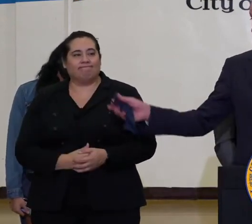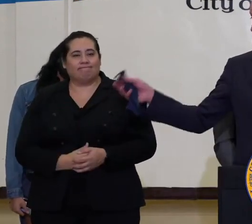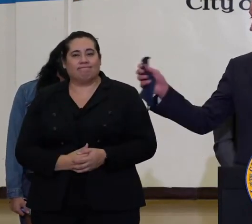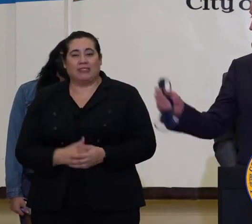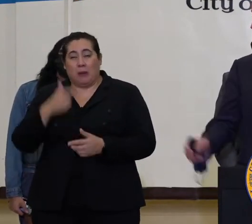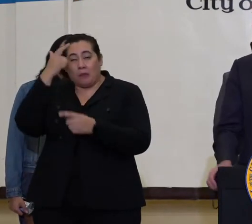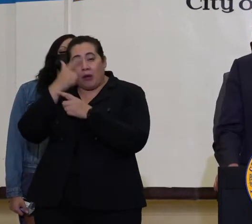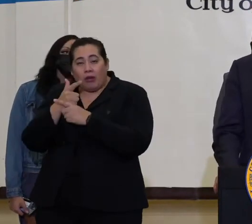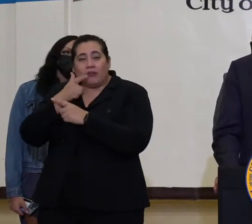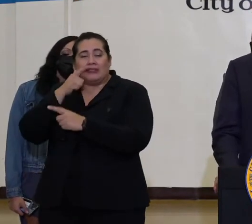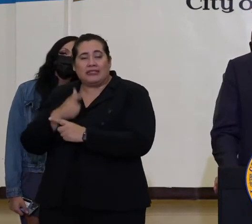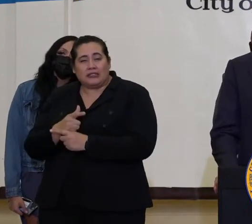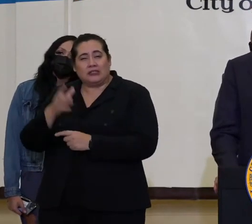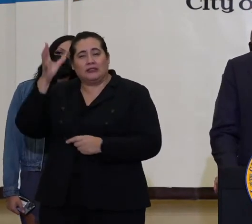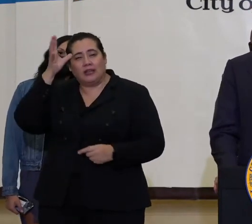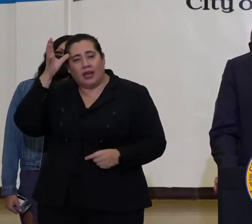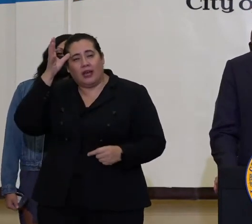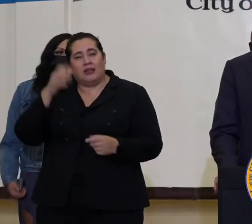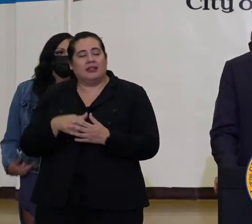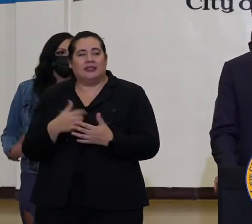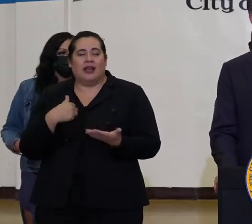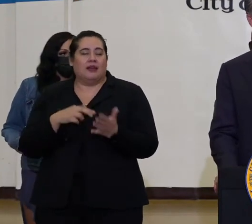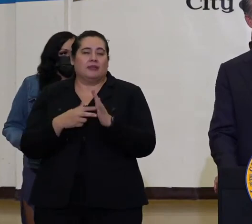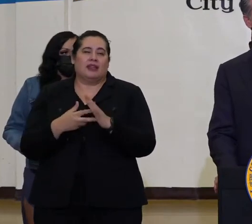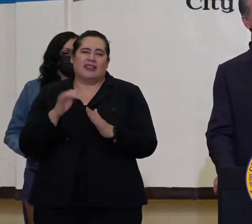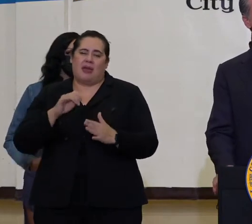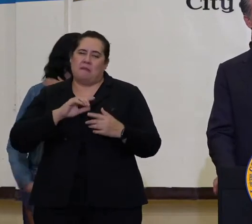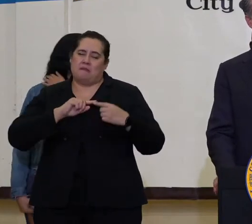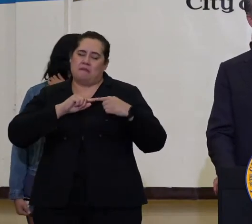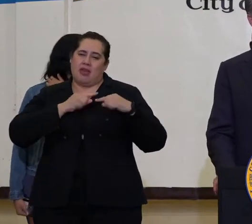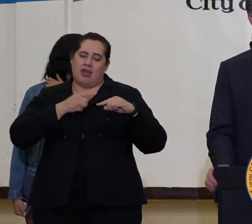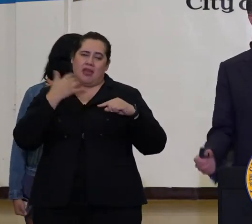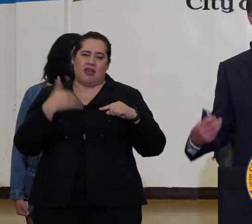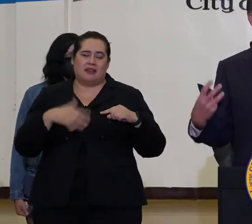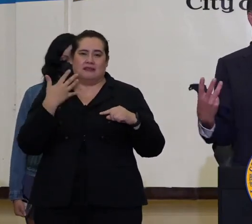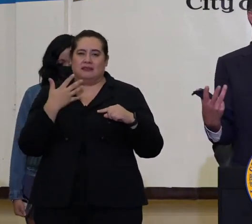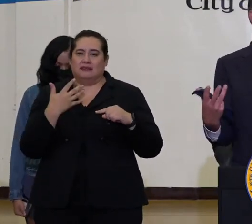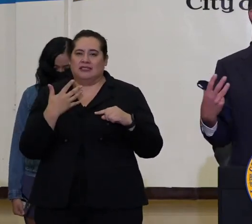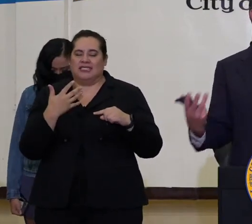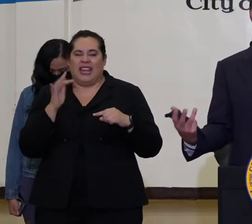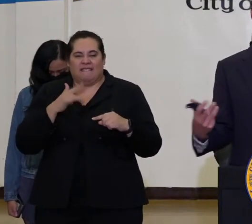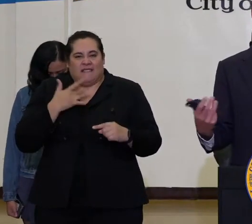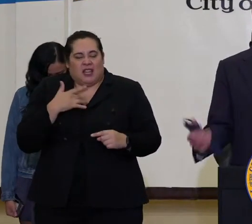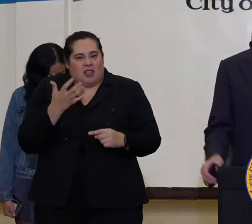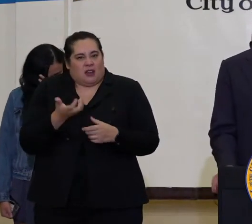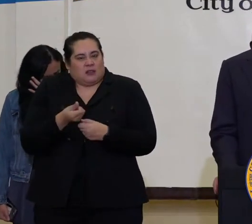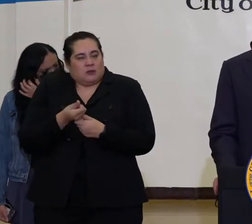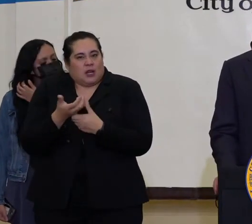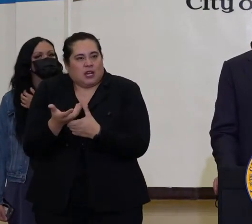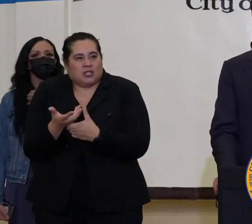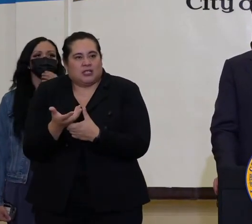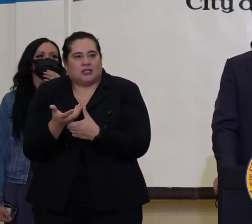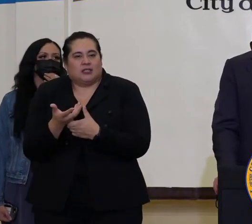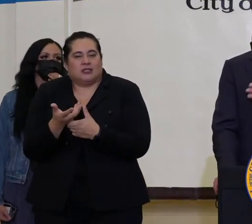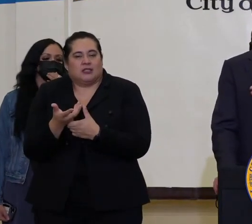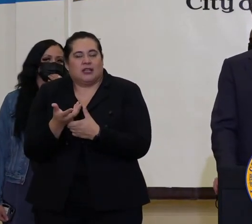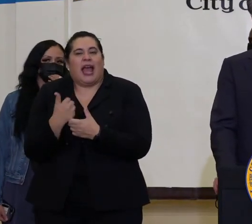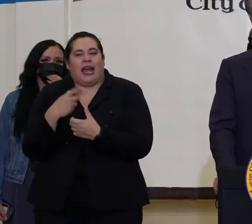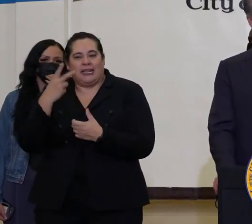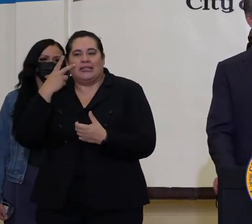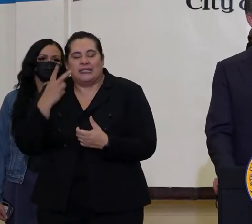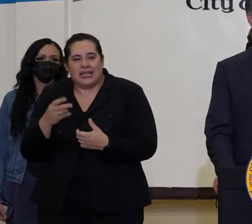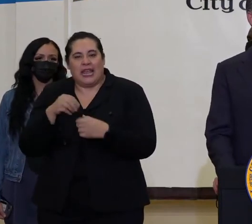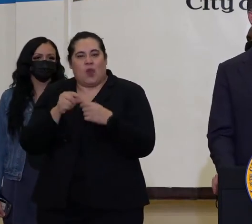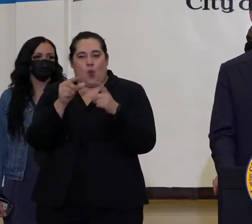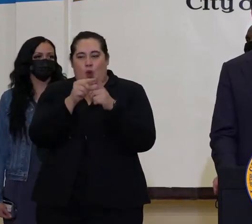lose a brother, sister, dad, I mean, that pain, that intensity, that expression is reflected not just